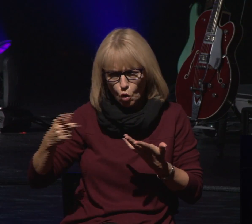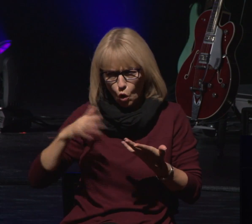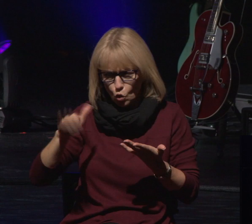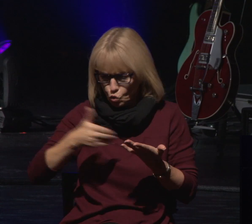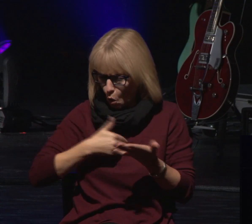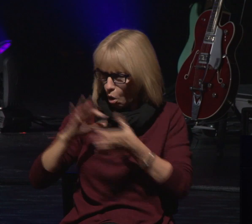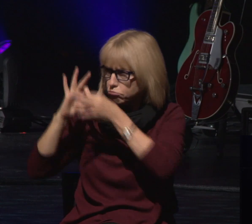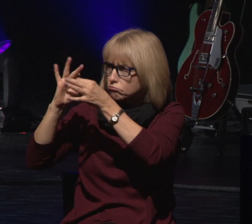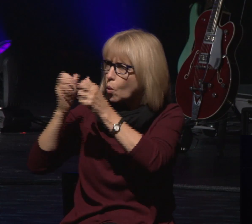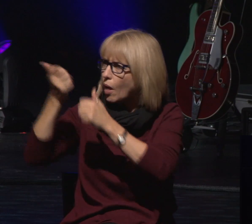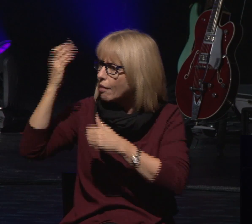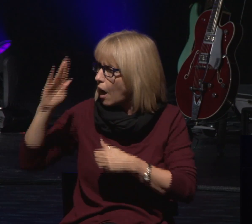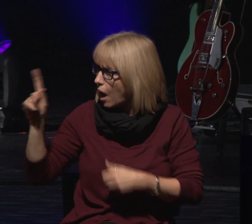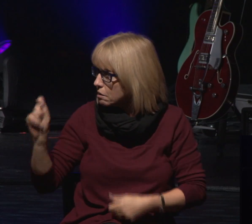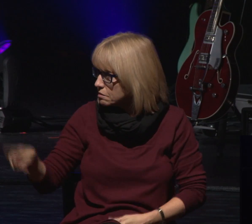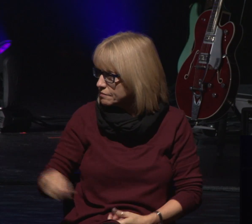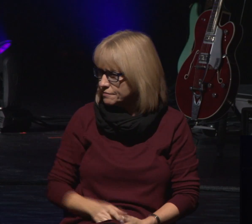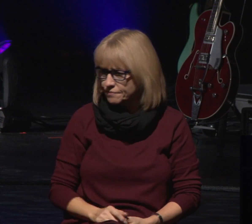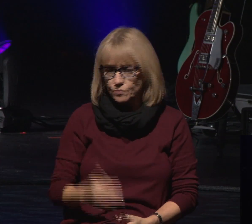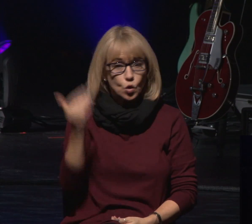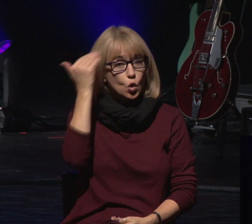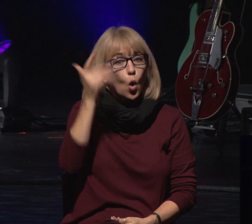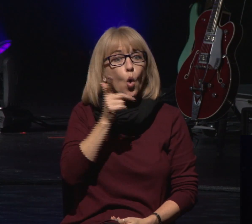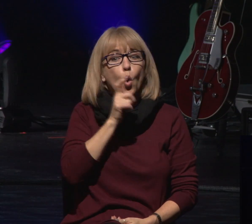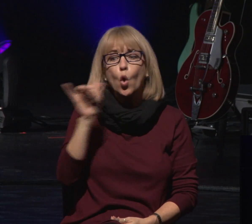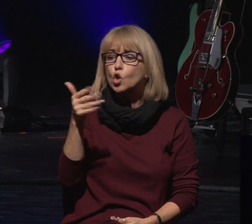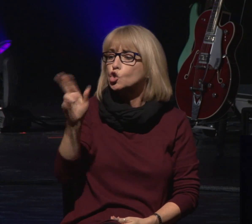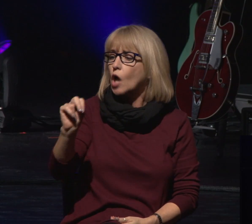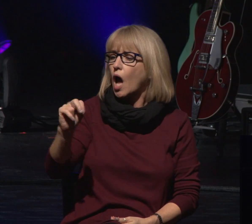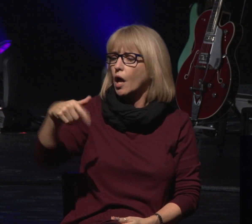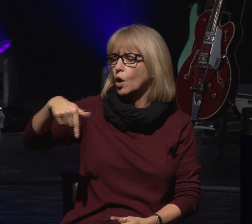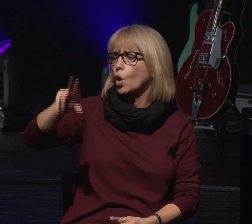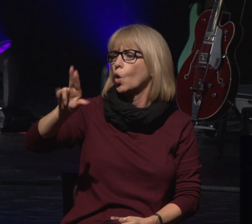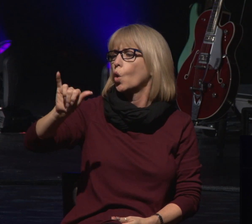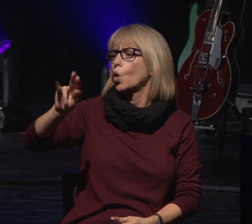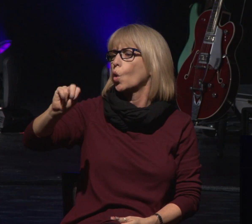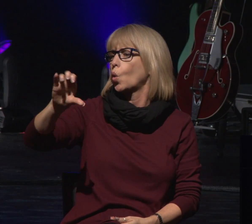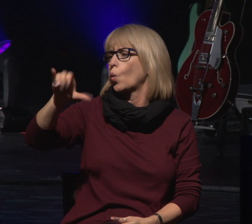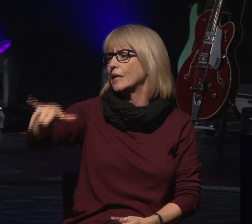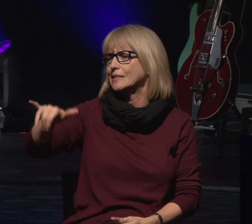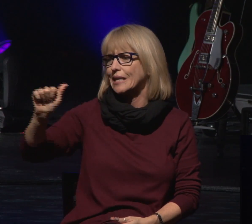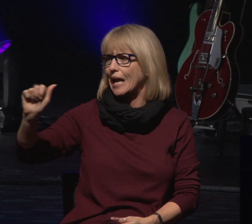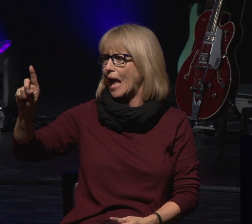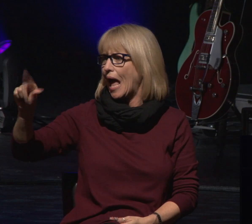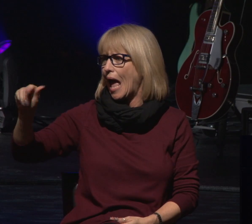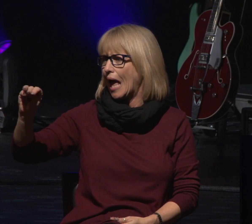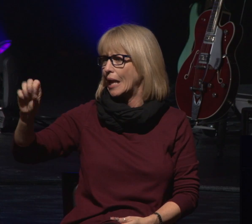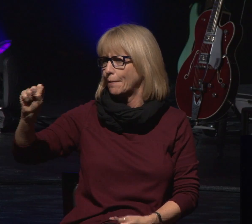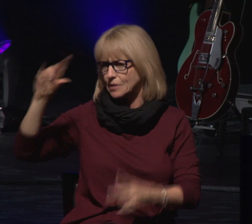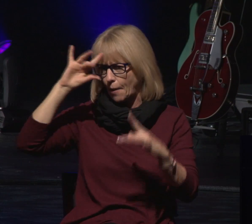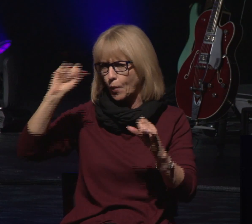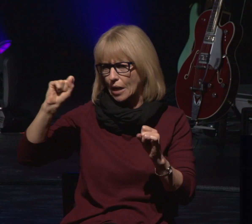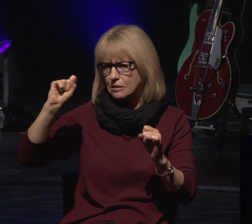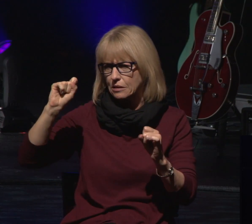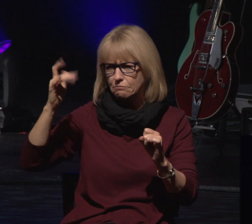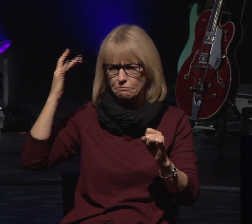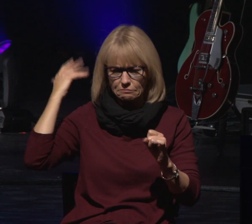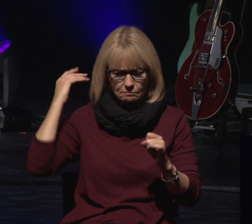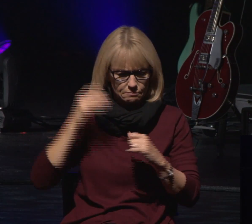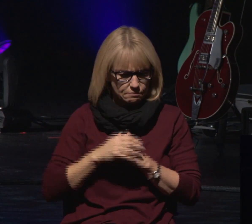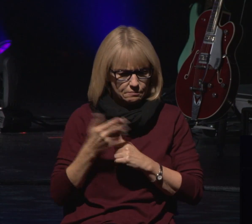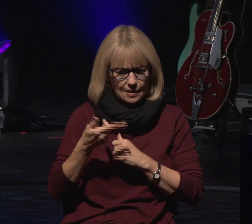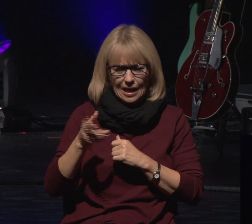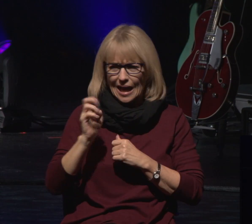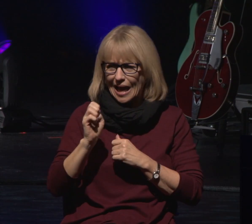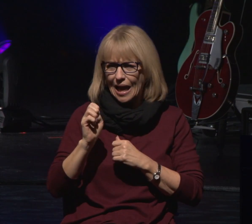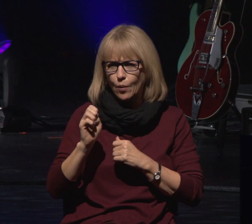today? John Quincy Adams was late in his life, and he was asked, a person came in, and he's really old,